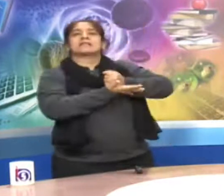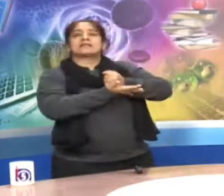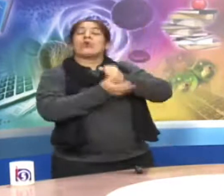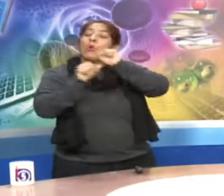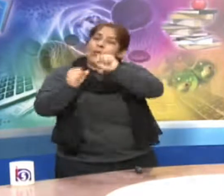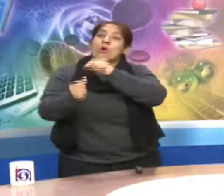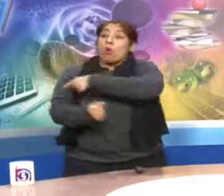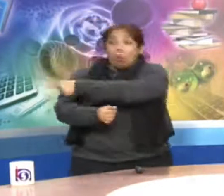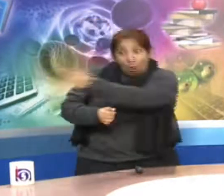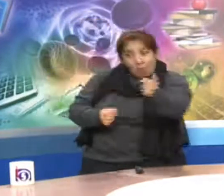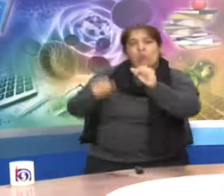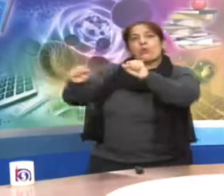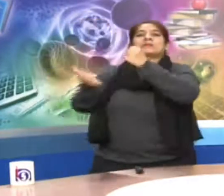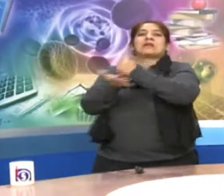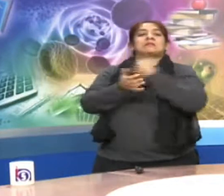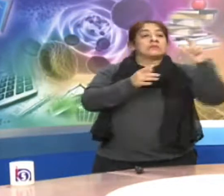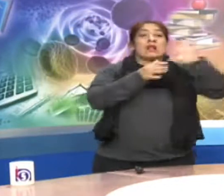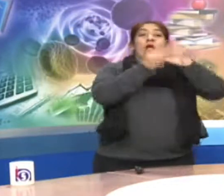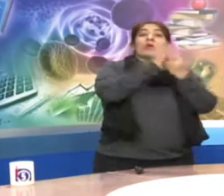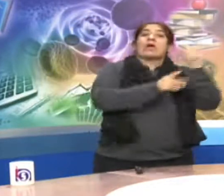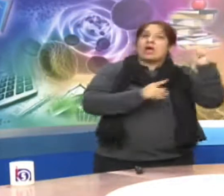Their right is very important.